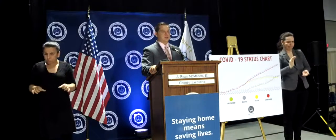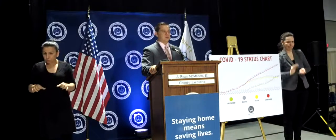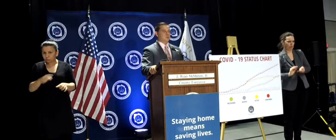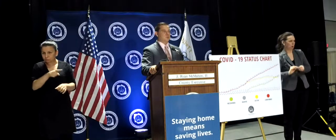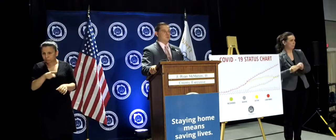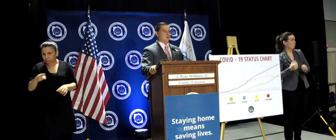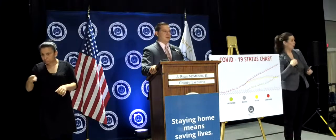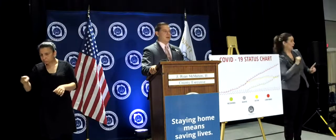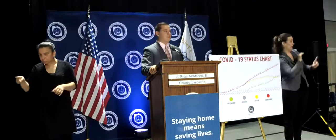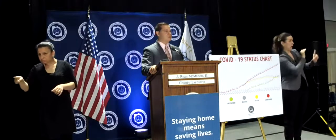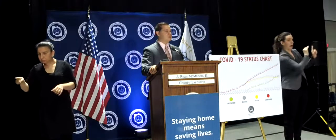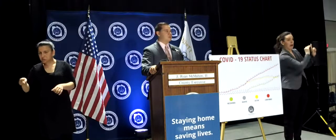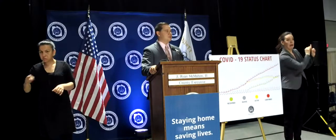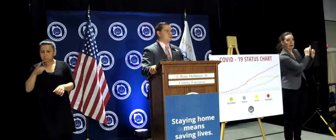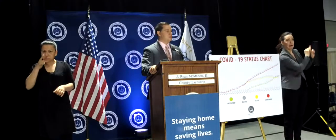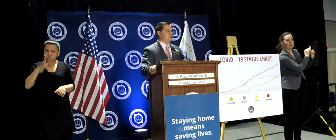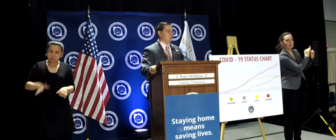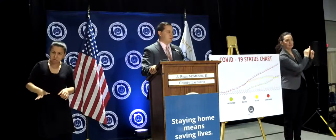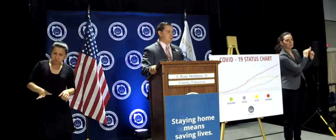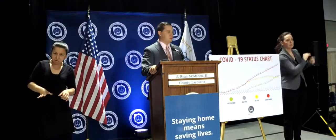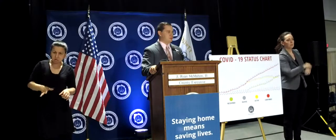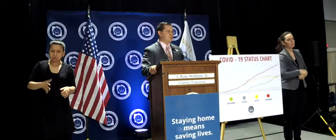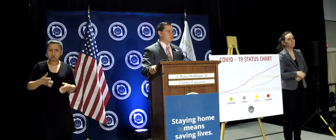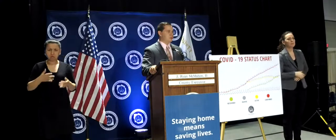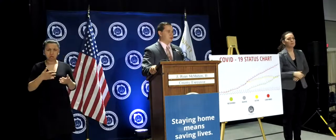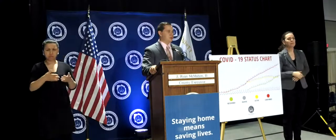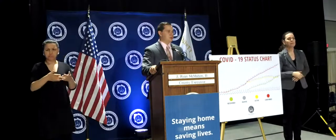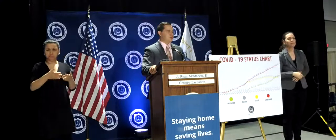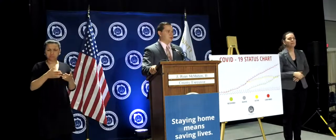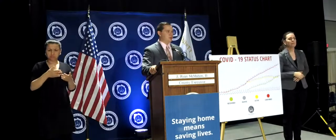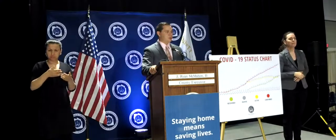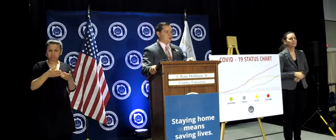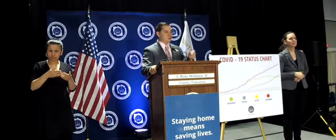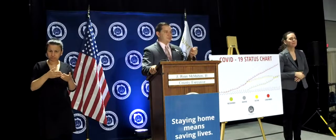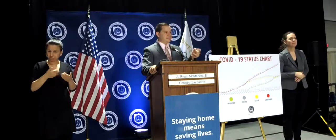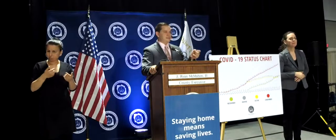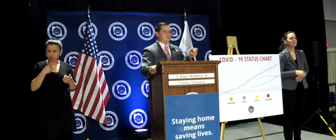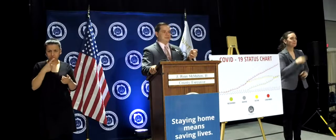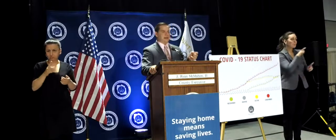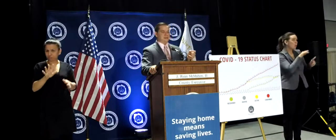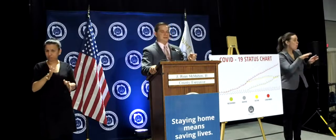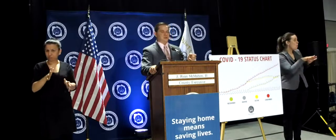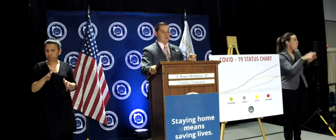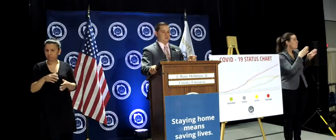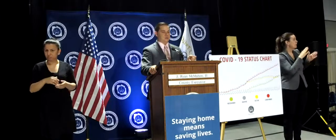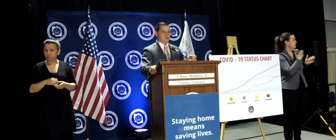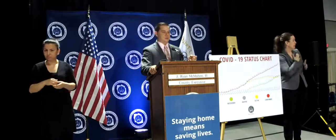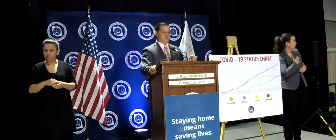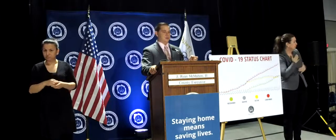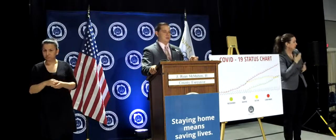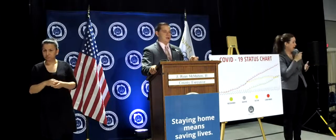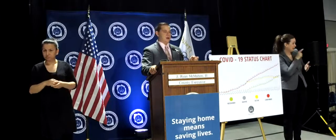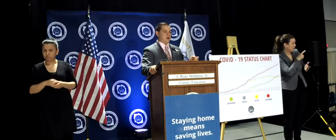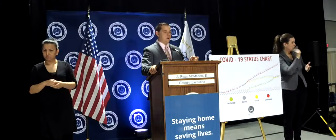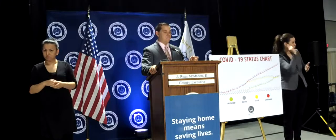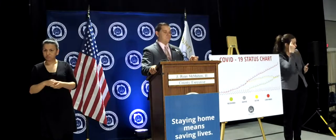Everybody, look at any business is an essential business to somebody. So these are deemed non-essential